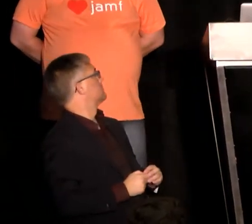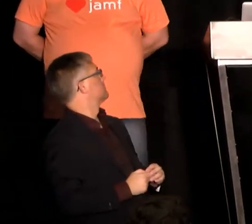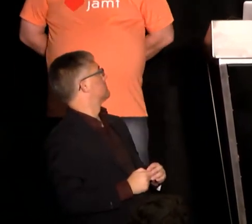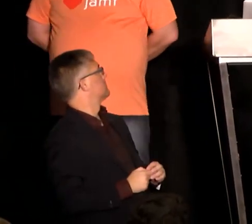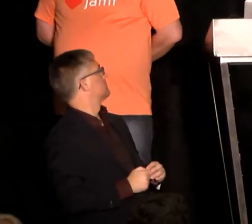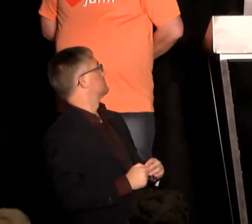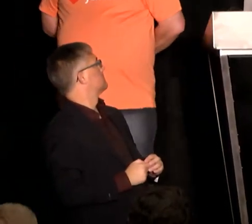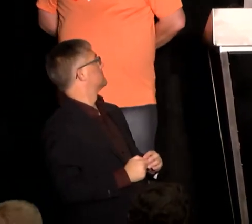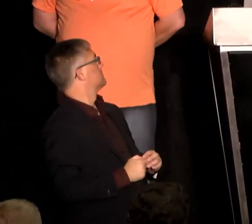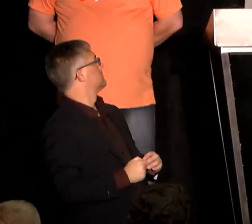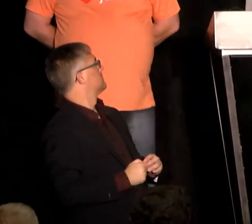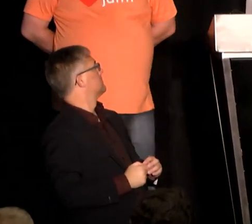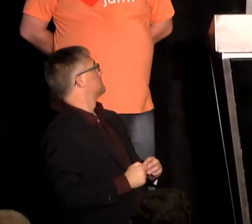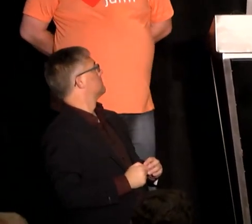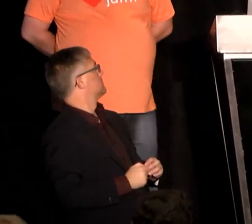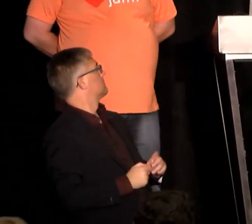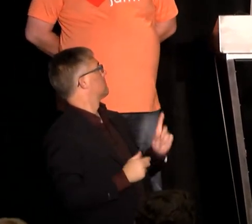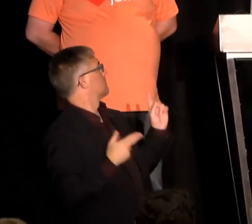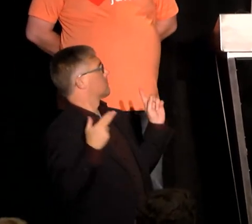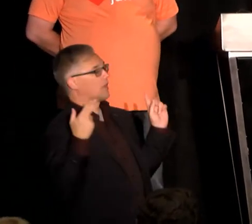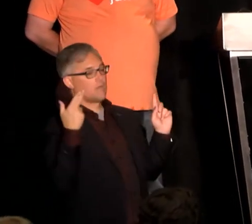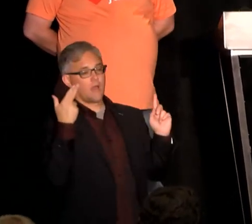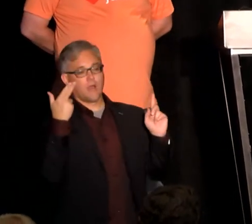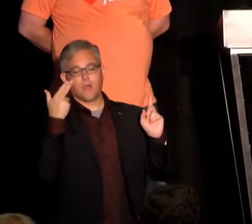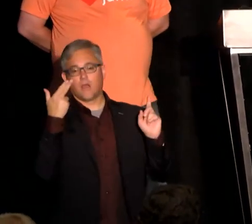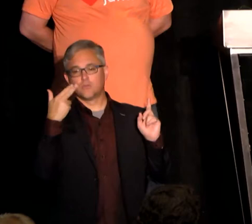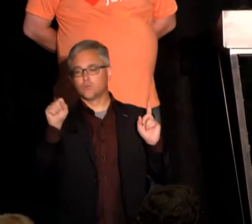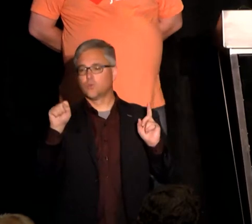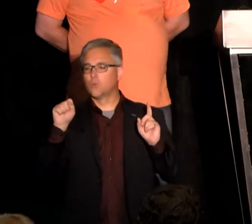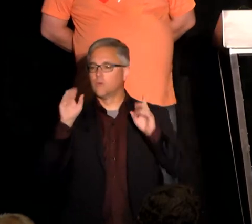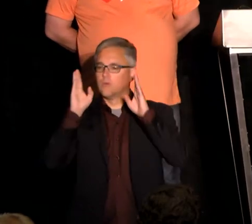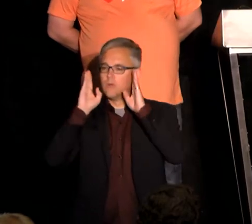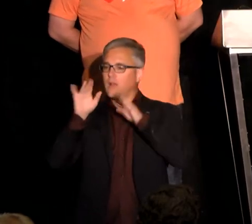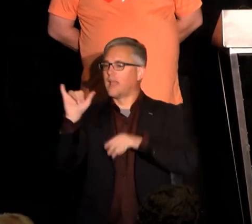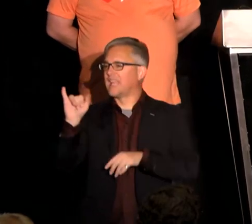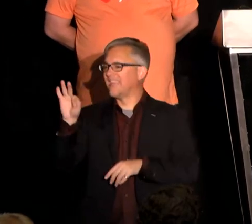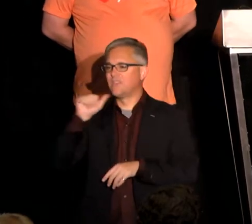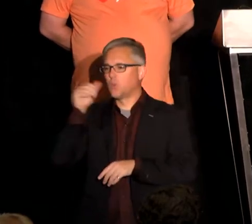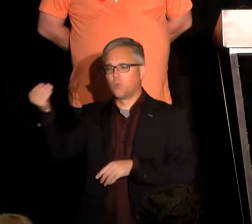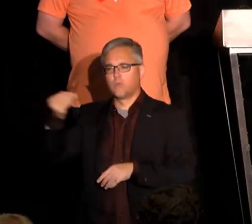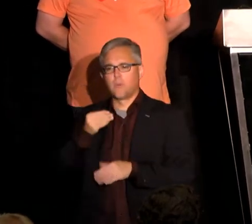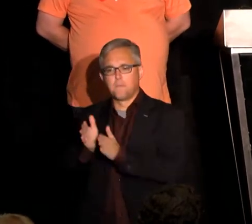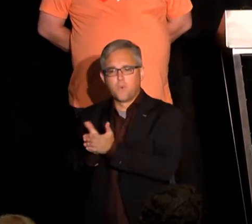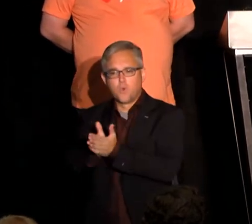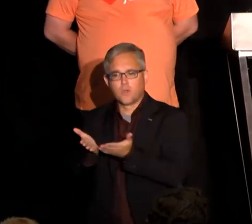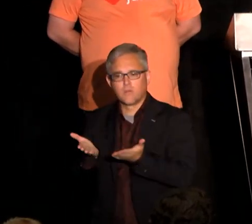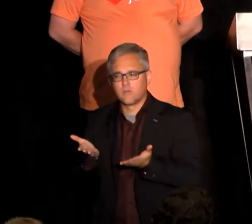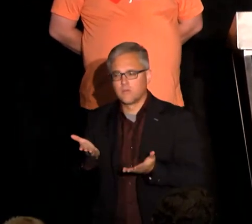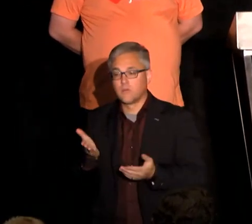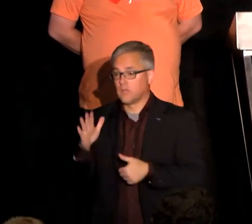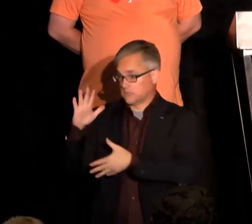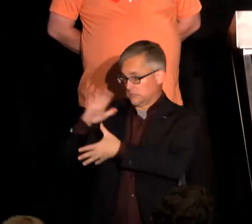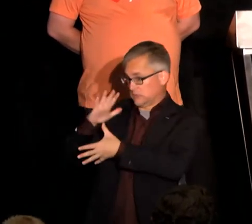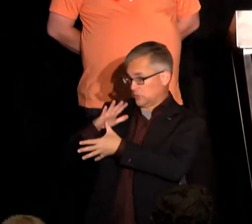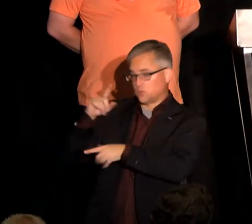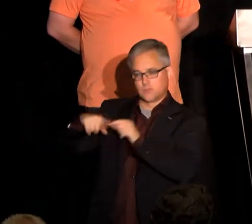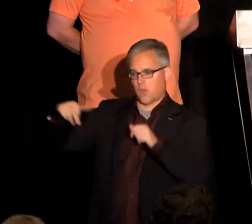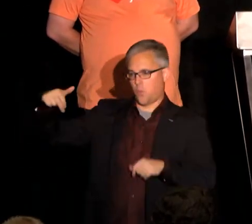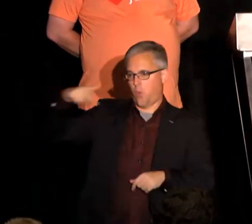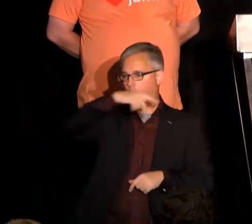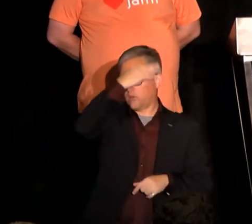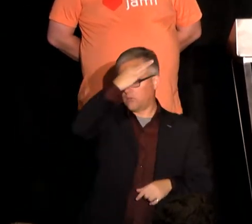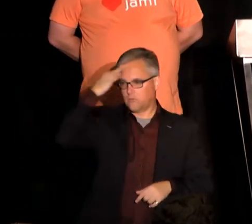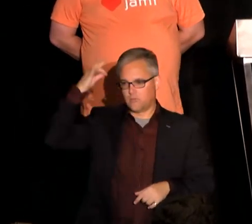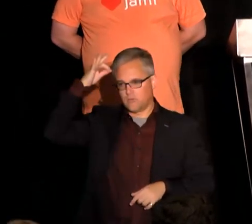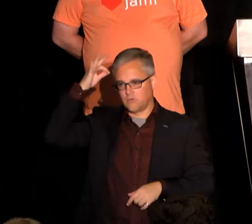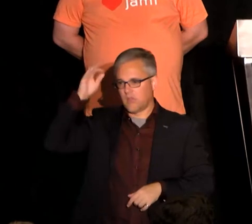it's just treated just like any other fine, like if they don't turn in a book. Seniors, they can't walk if they don't turn it